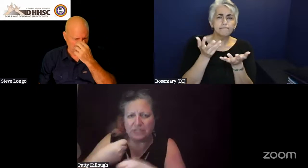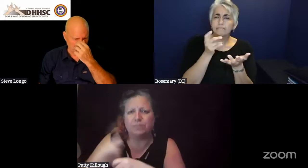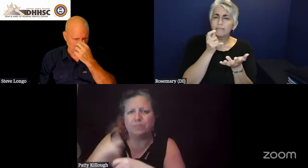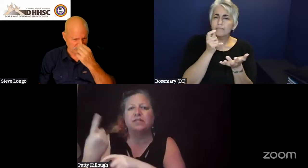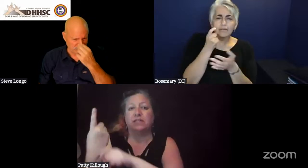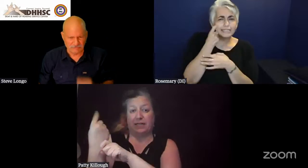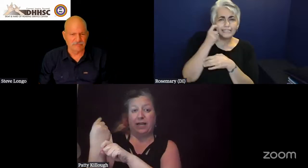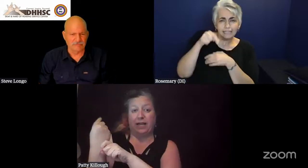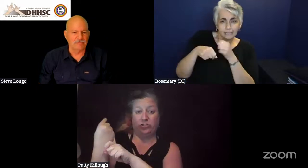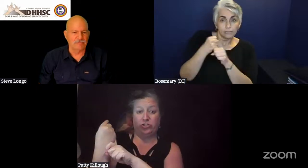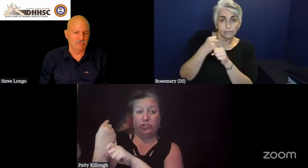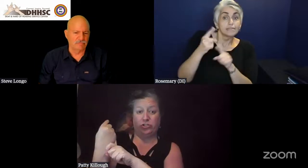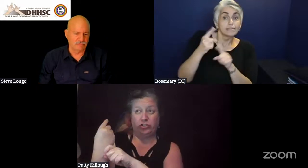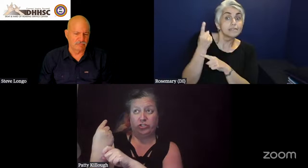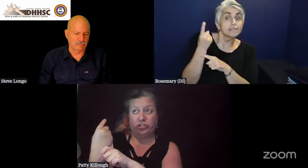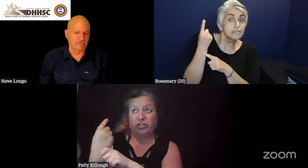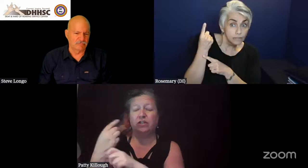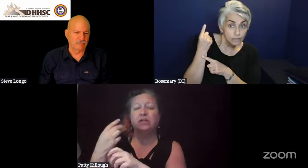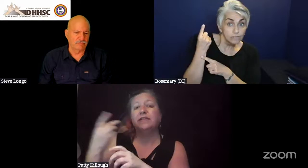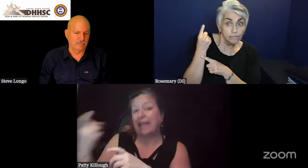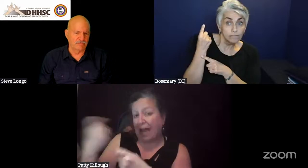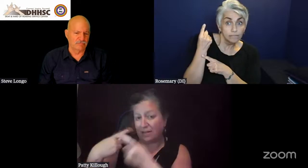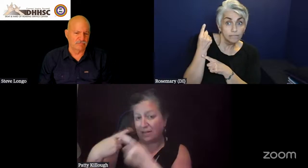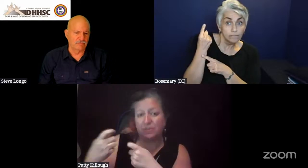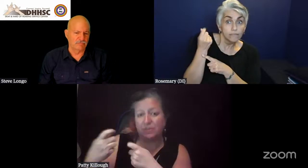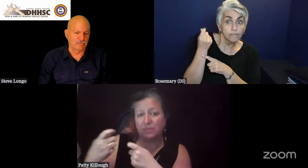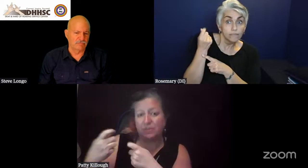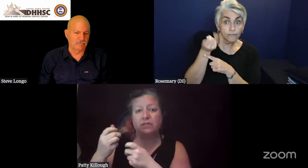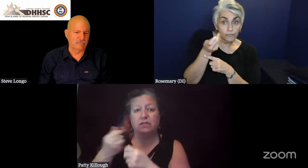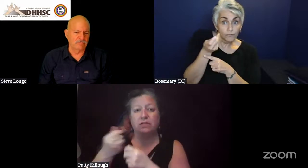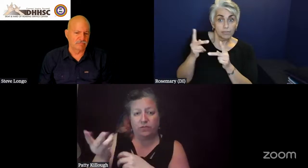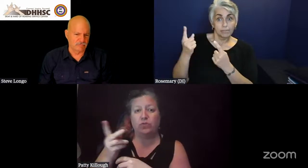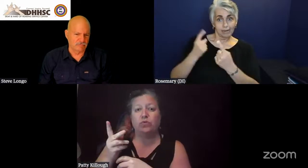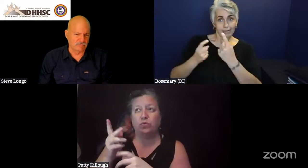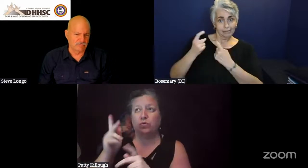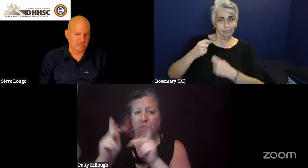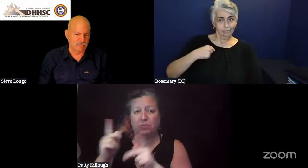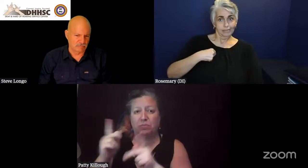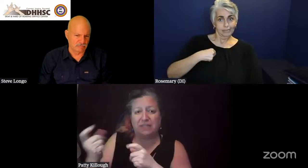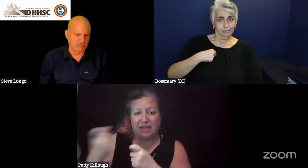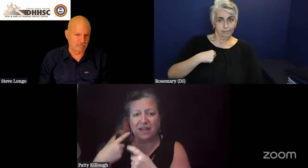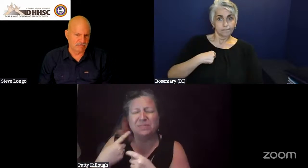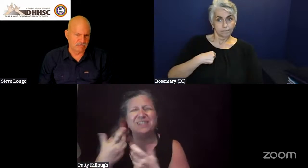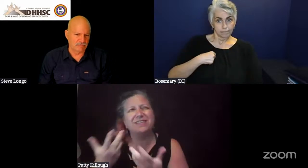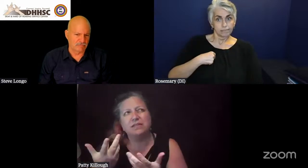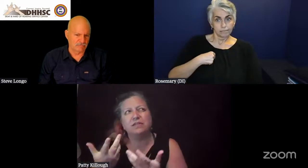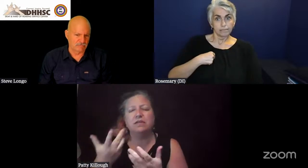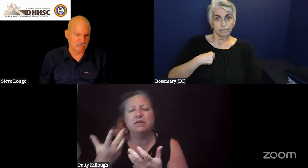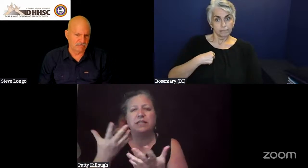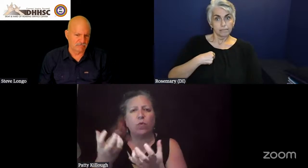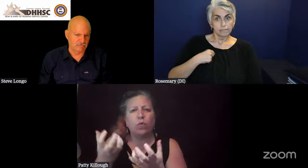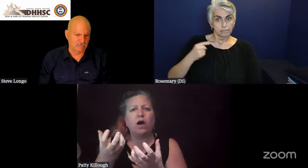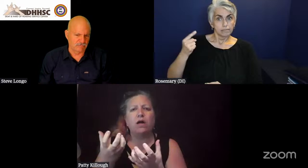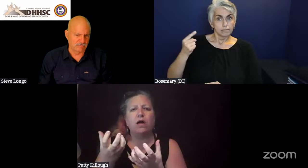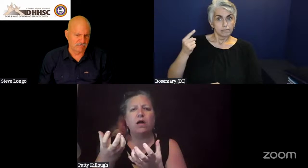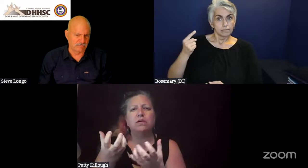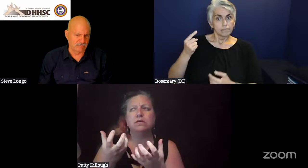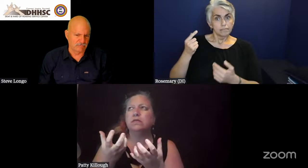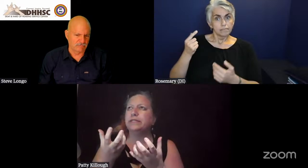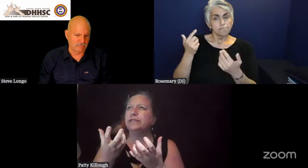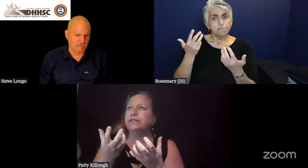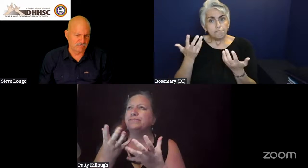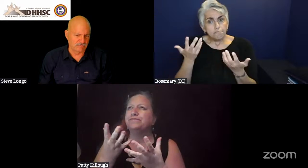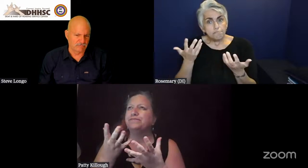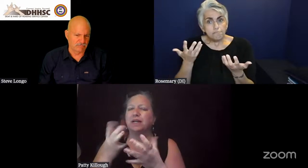this area is not highly populated. But this year was different than last year. Several people have asked me